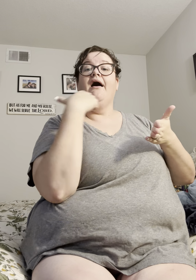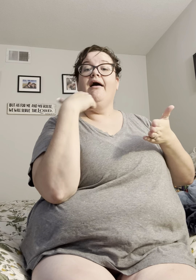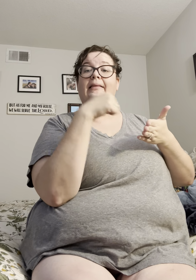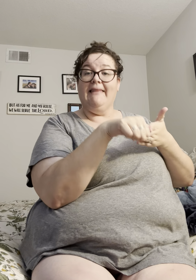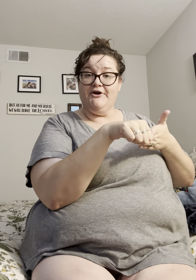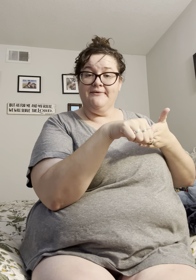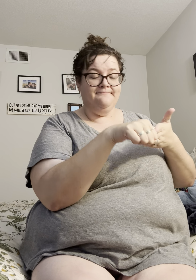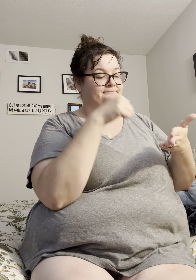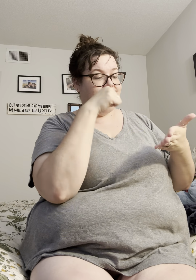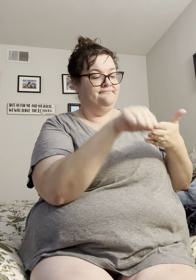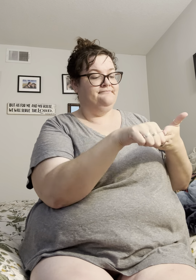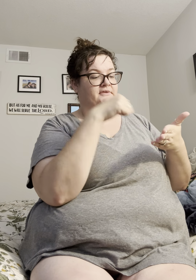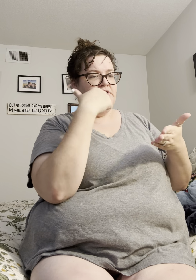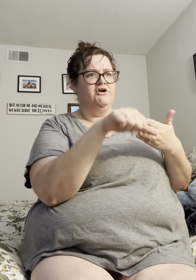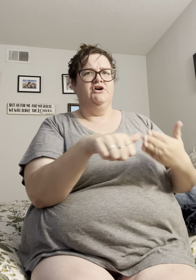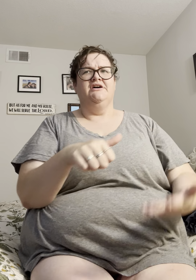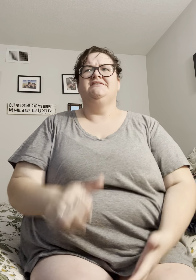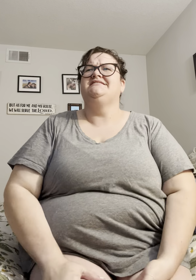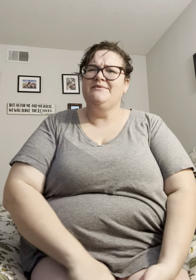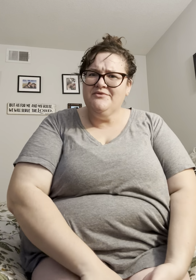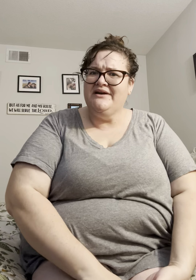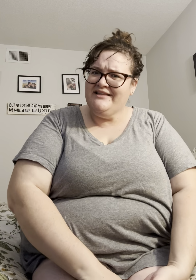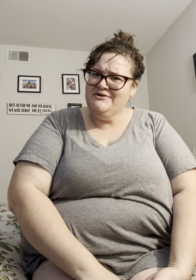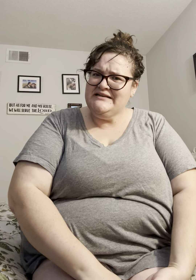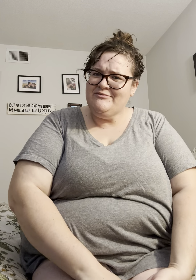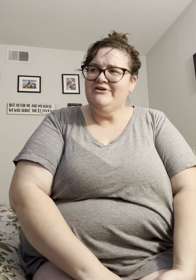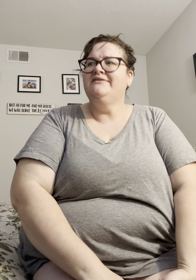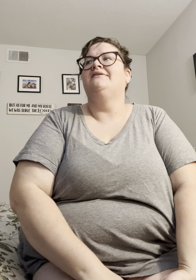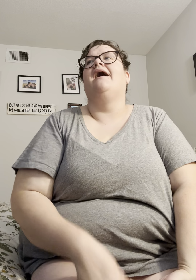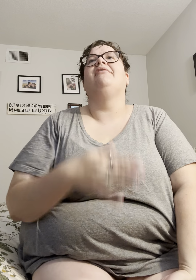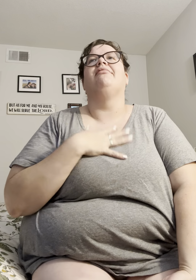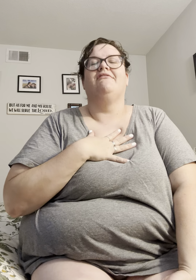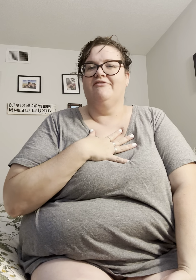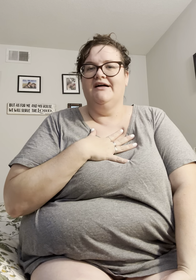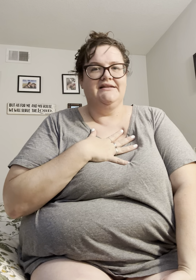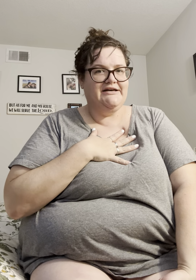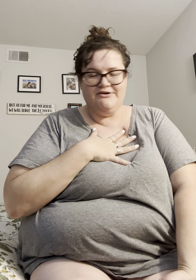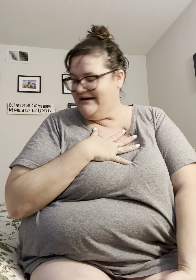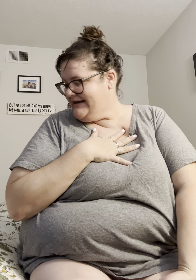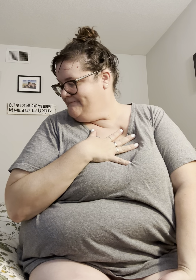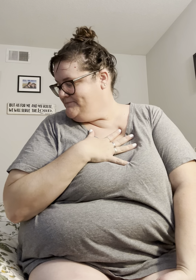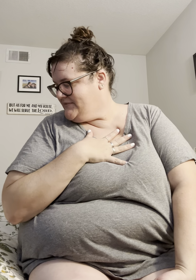A letter. Does anyone write letters anymore? I love letter writing.